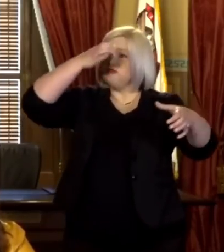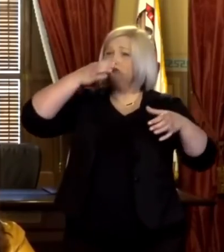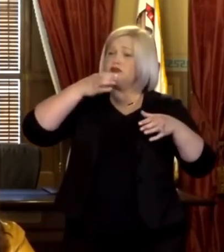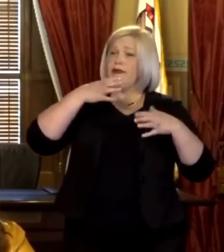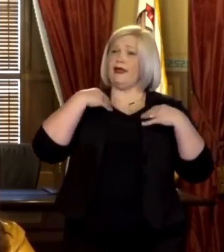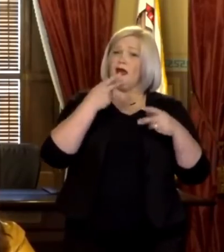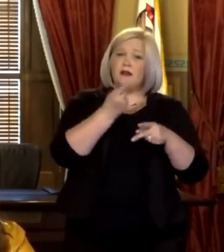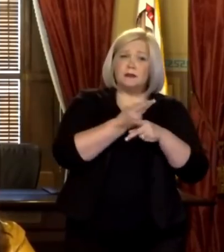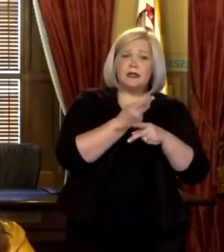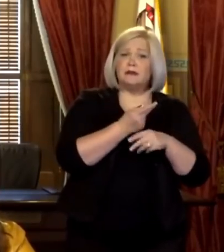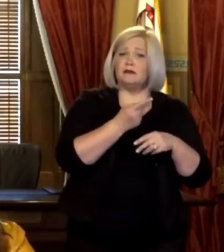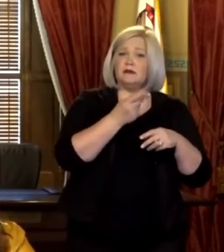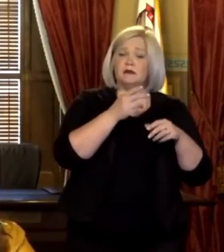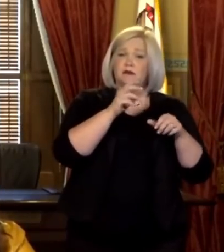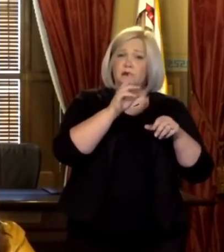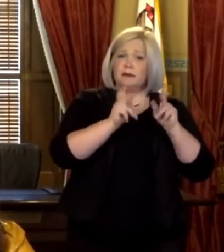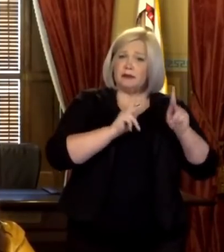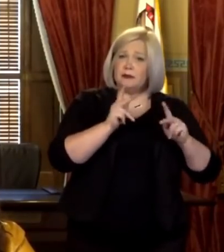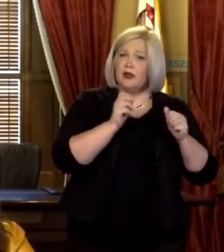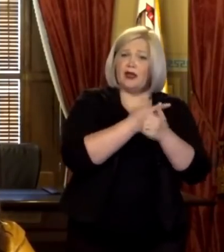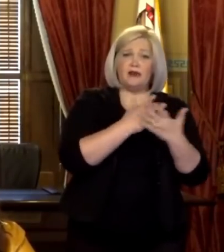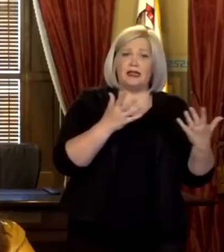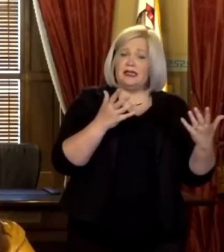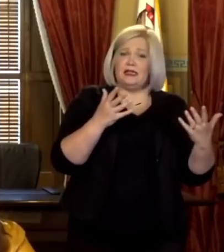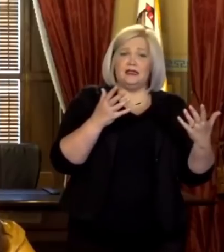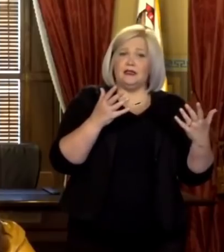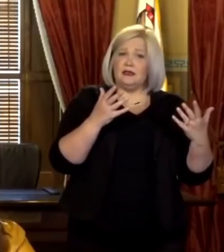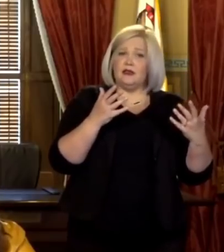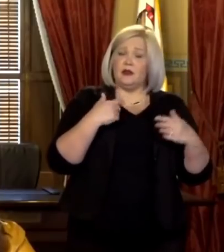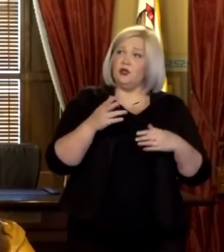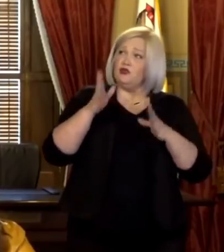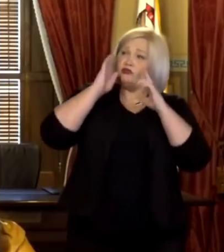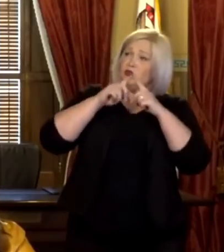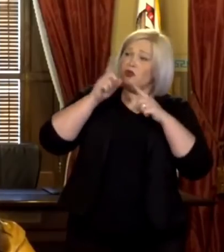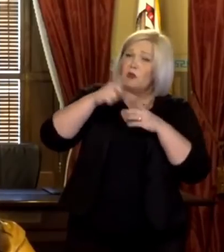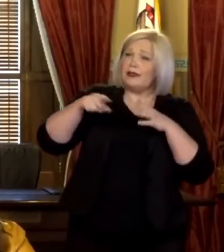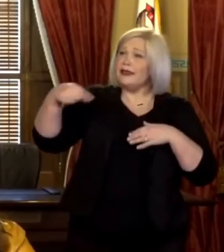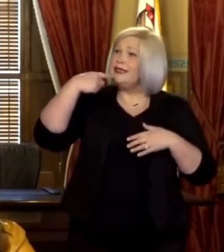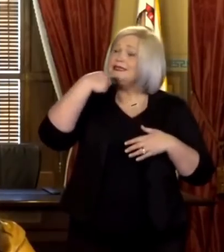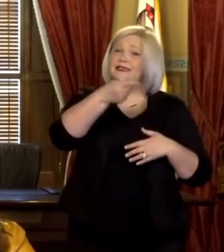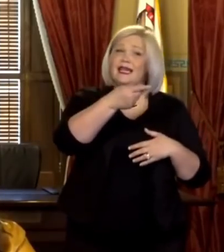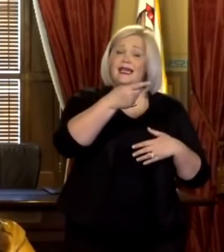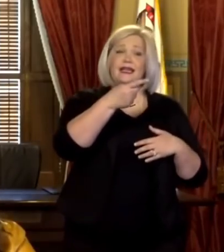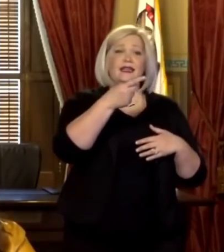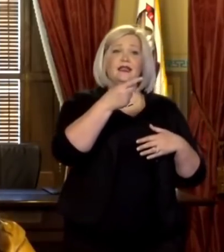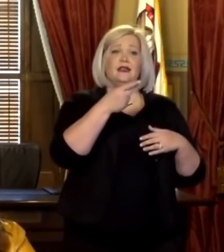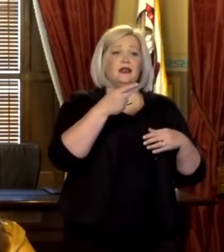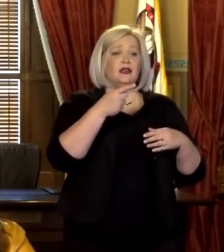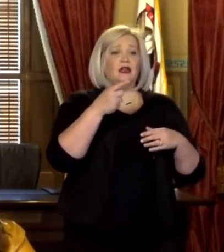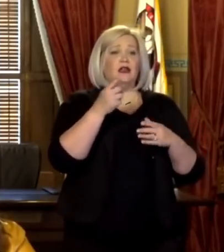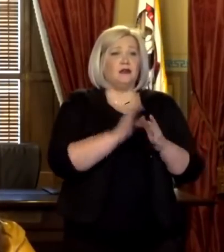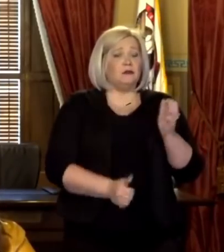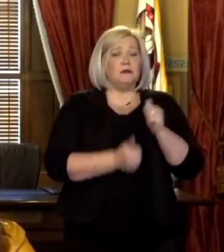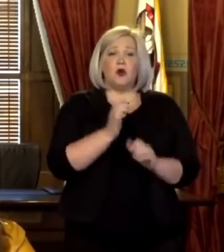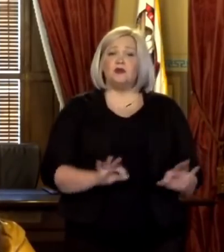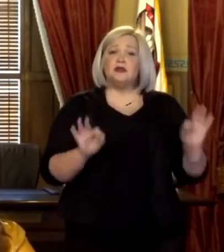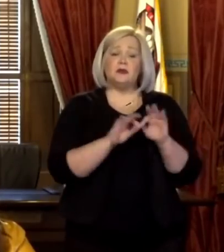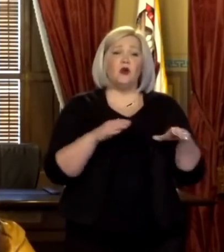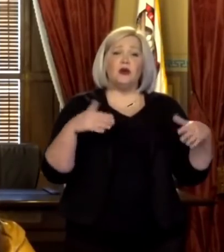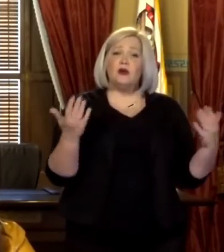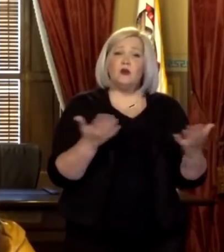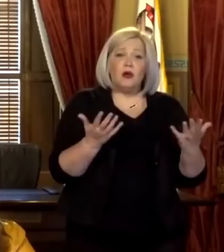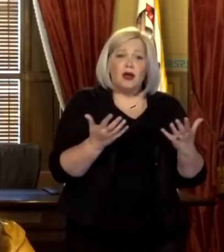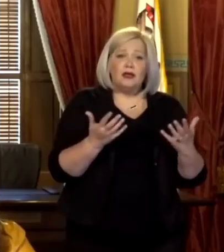question that saving lives, mitigating the pressure on our healthcare system that is already stressed,